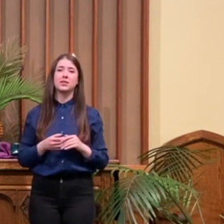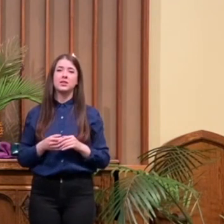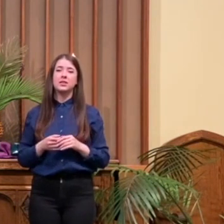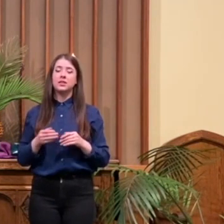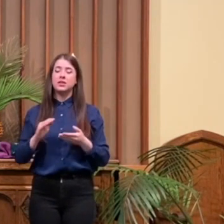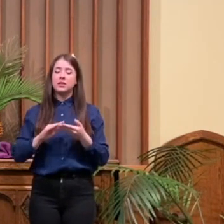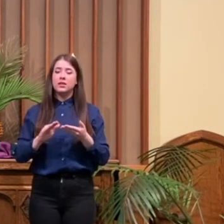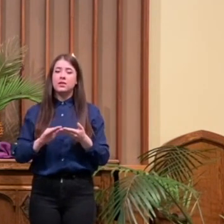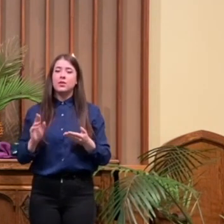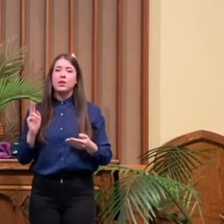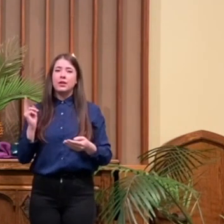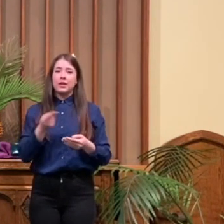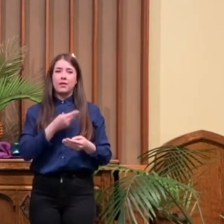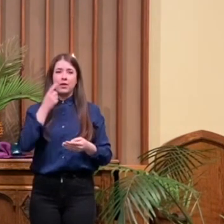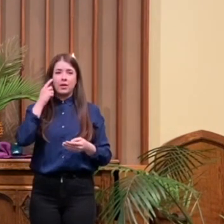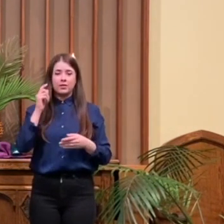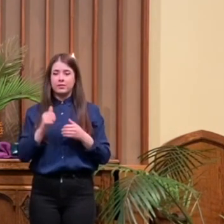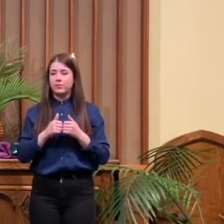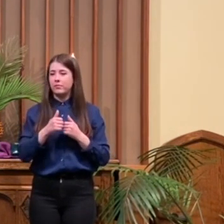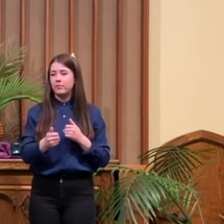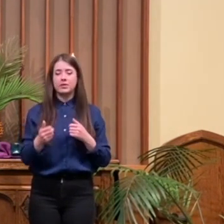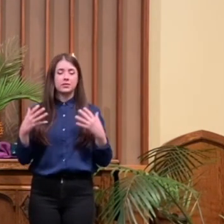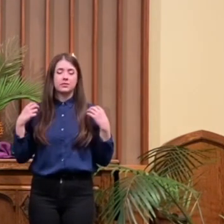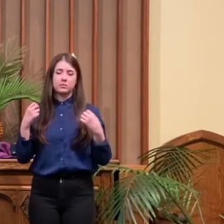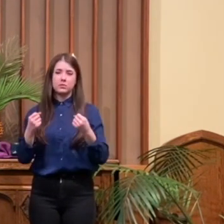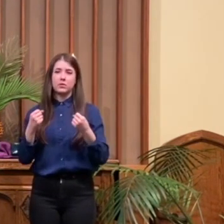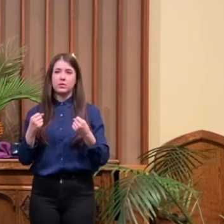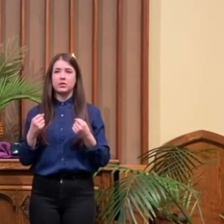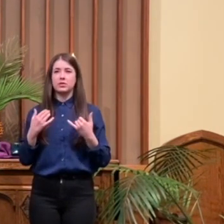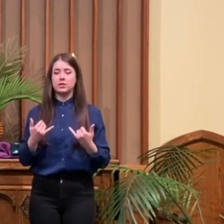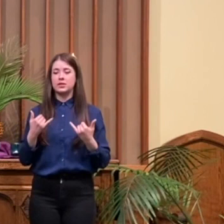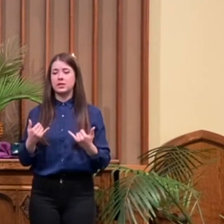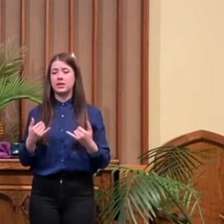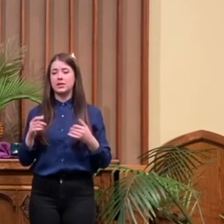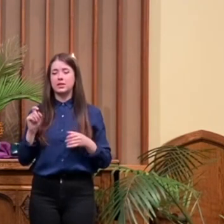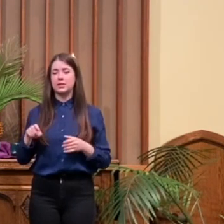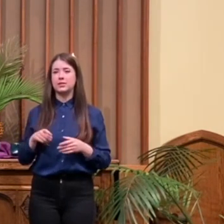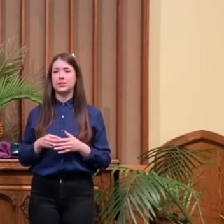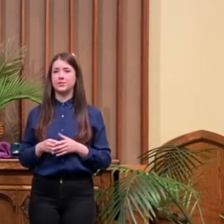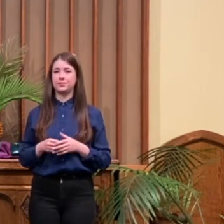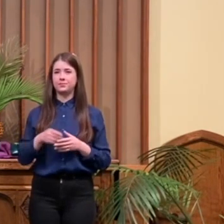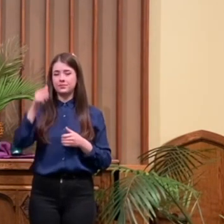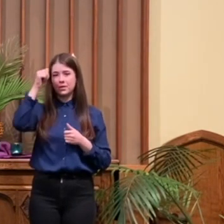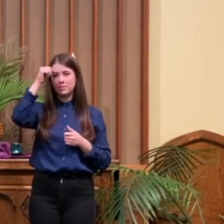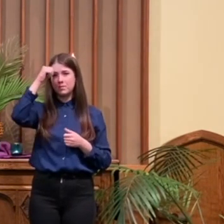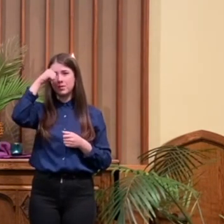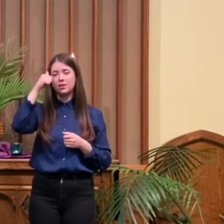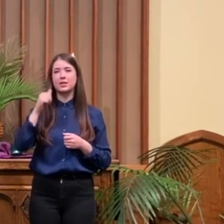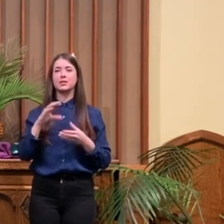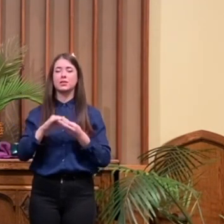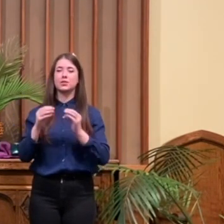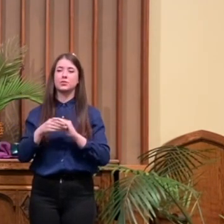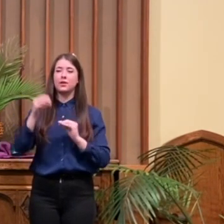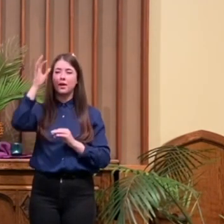Forgive us for glossing over the courage this day took. Remind us that the story of faith